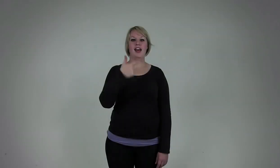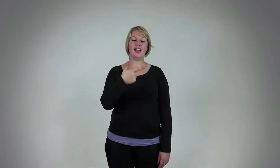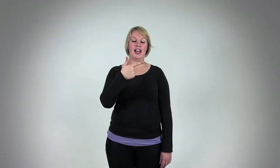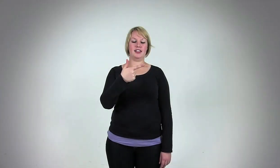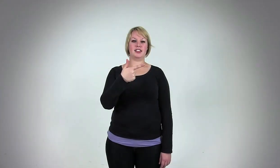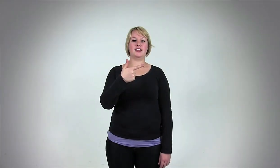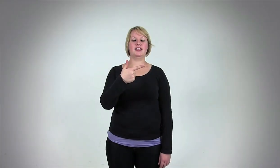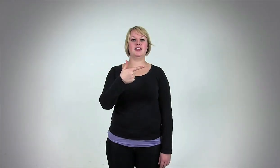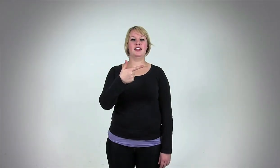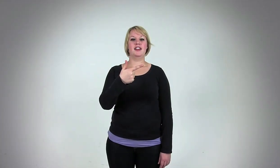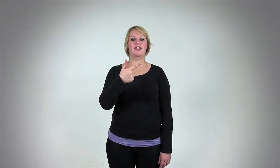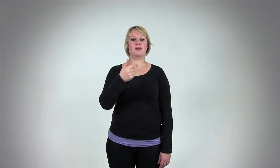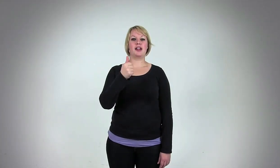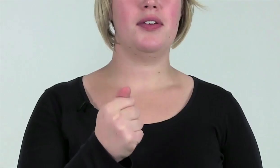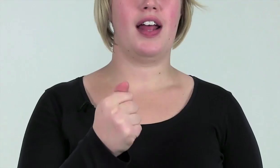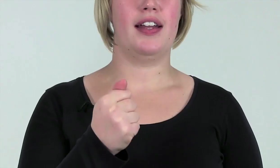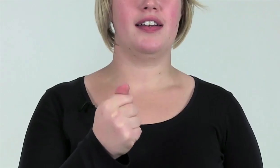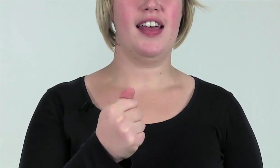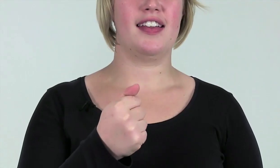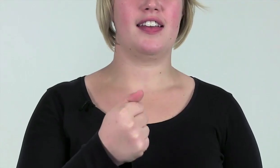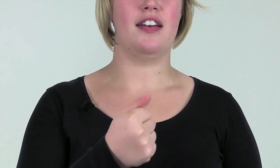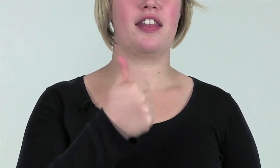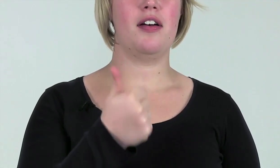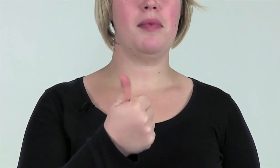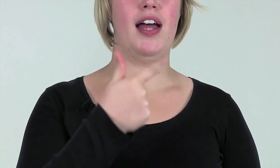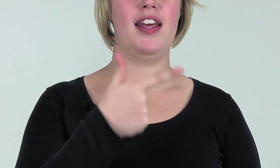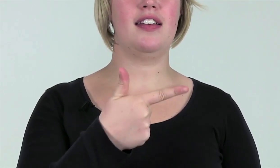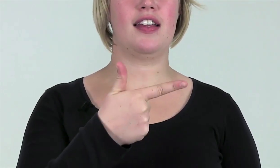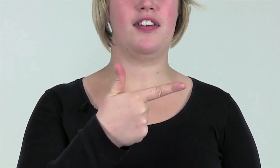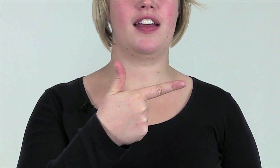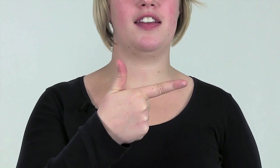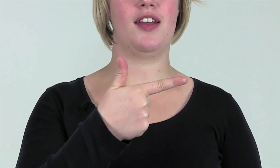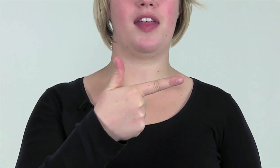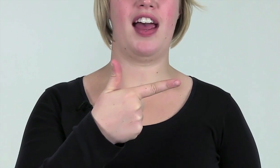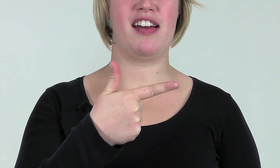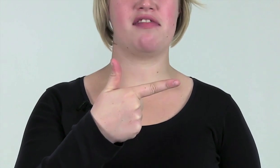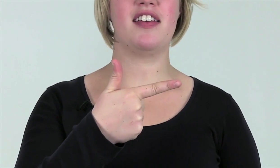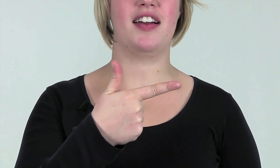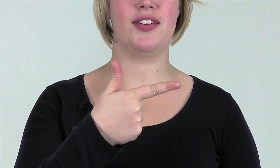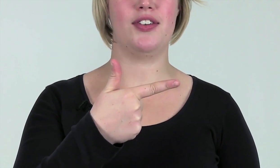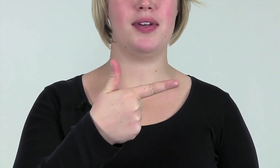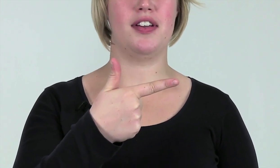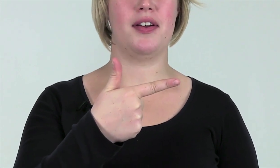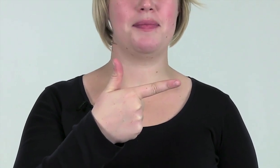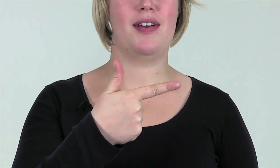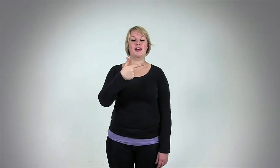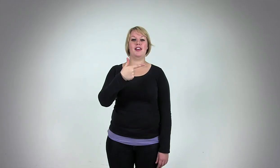L hand. From a closed hand, extend thumb and index finger so they are at right angles to each other.